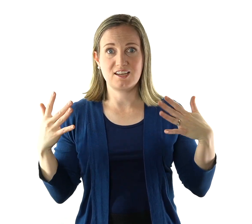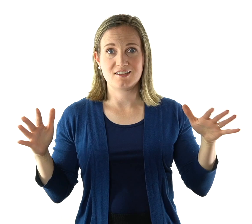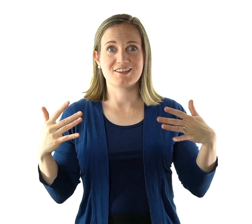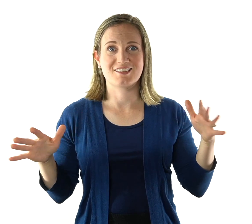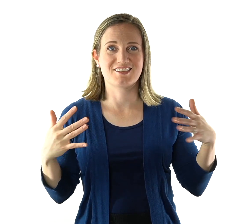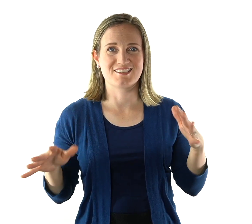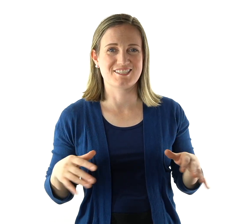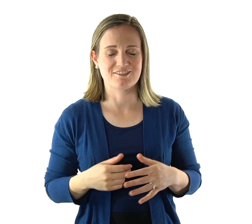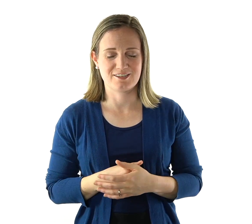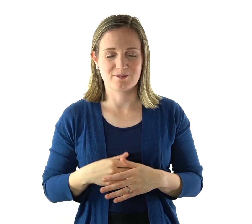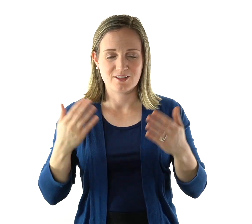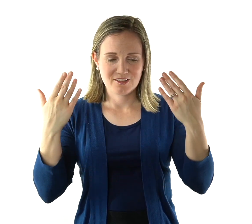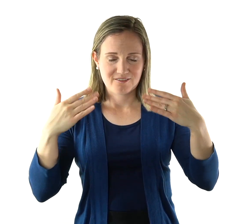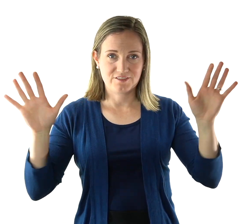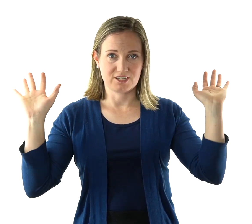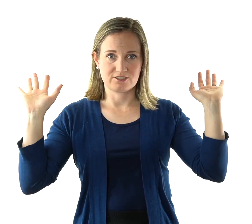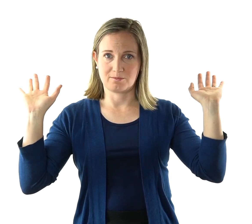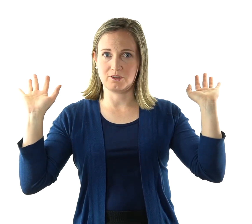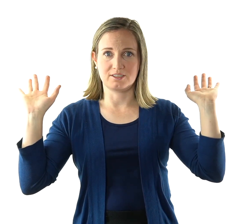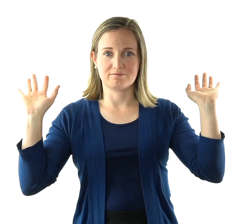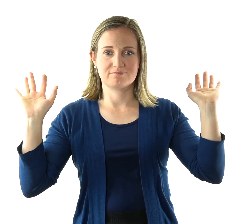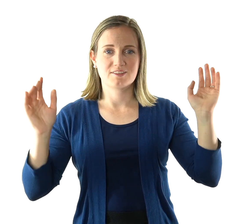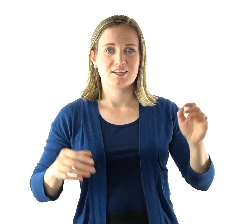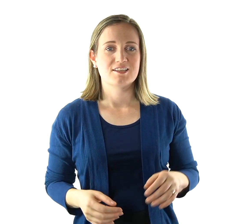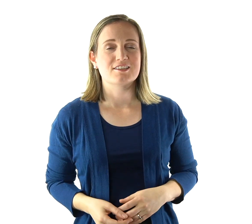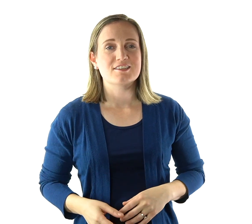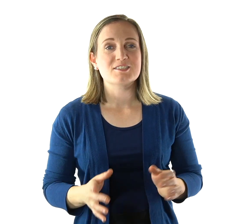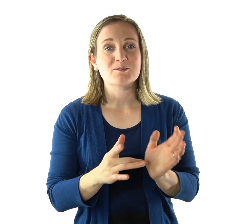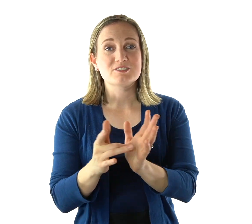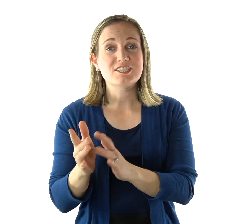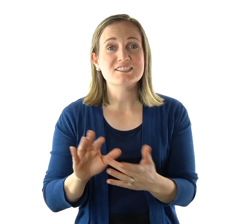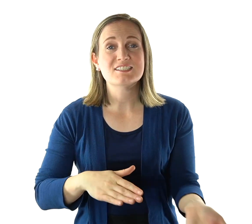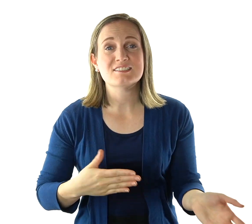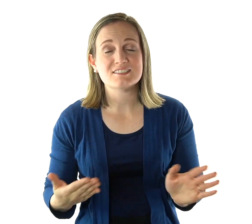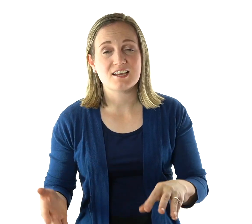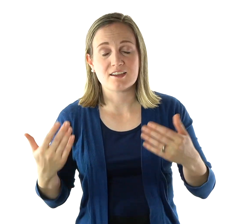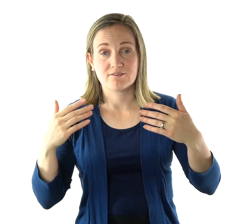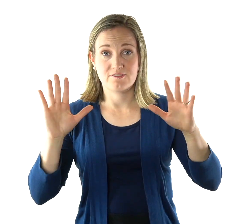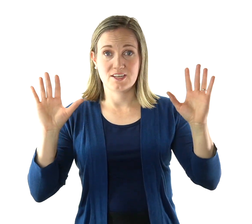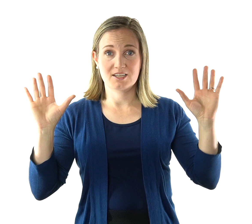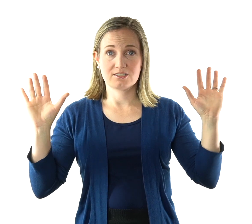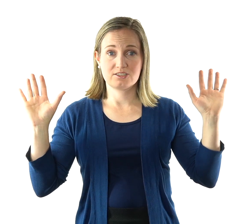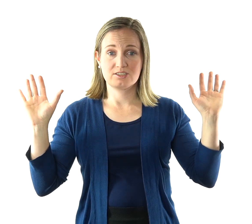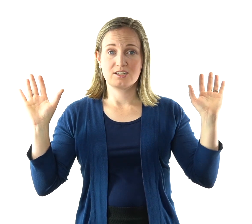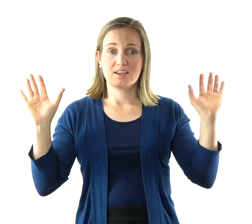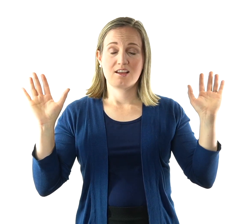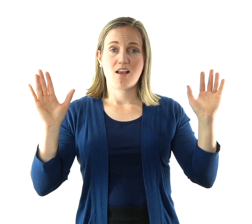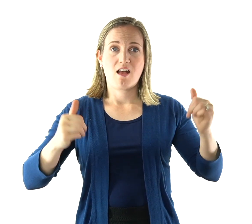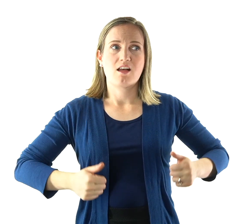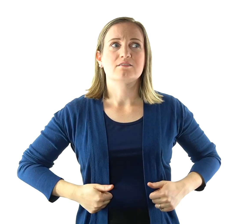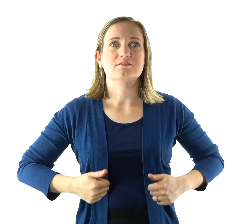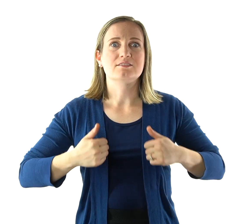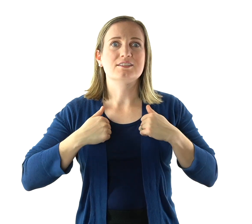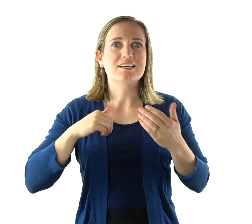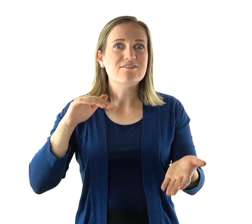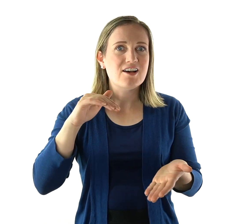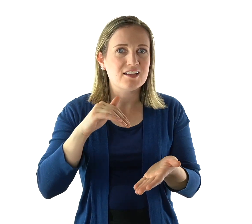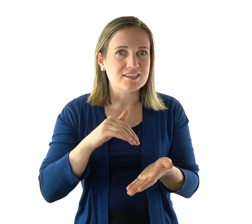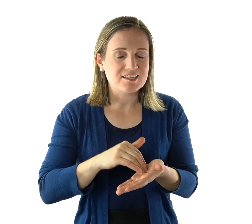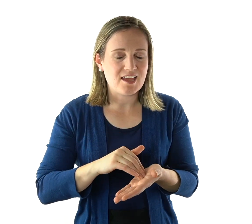done at the dinner table. Finished, I'm all done. So Jesus died, finish, live